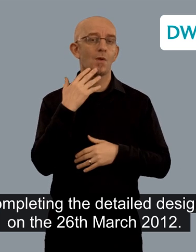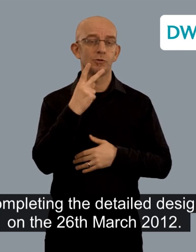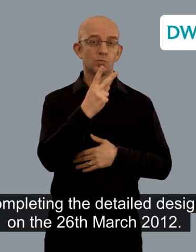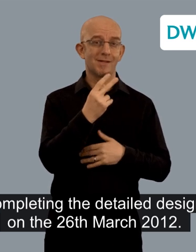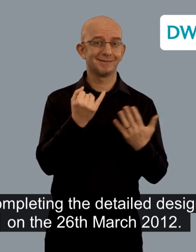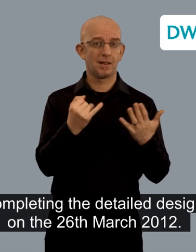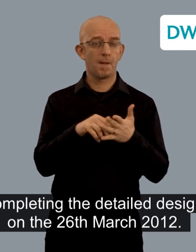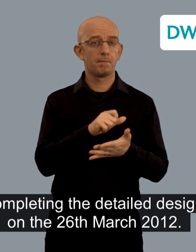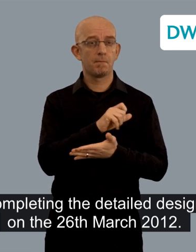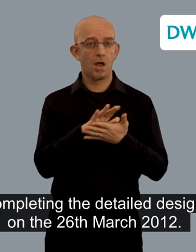2012.